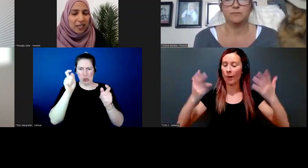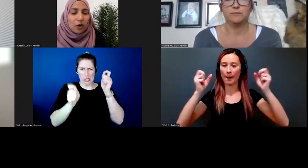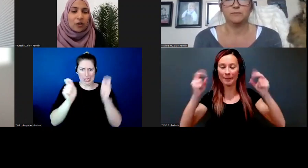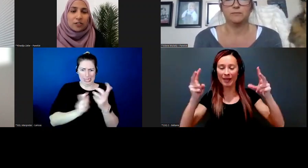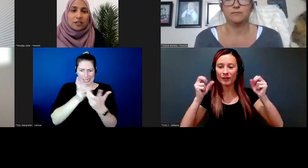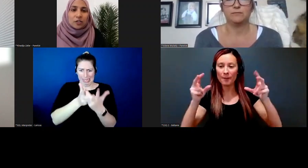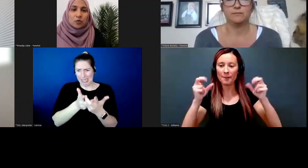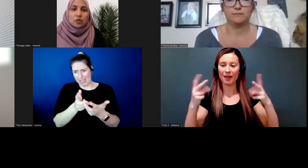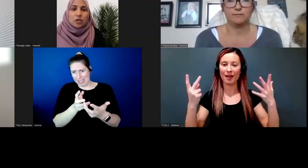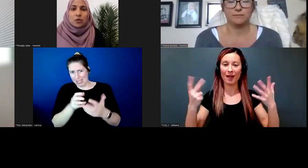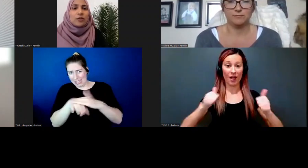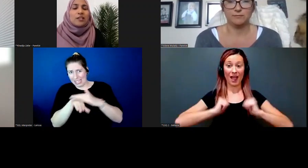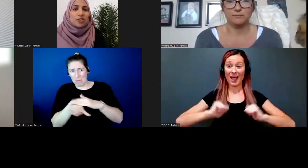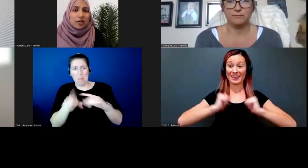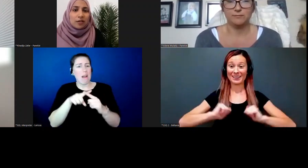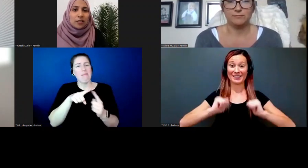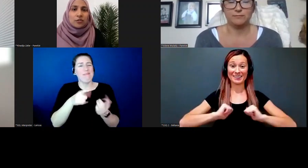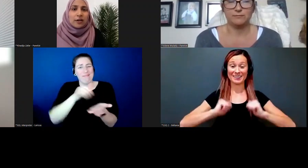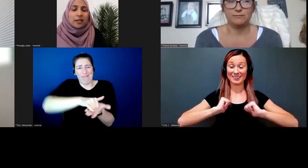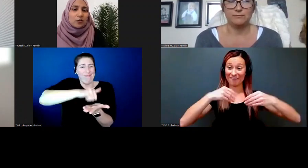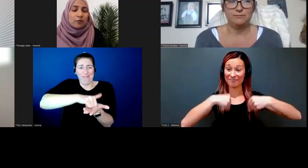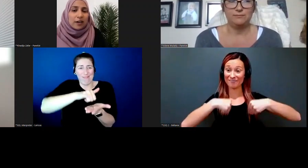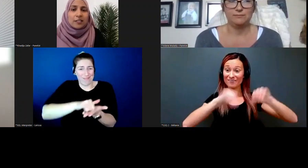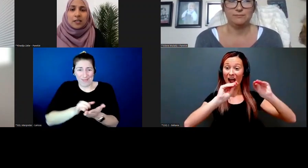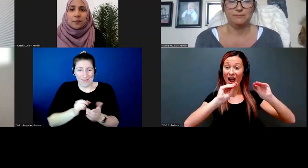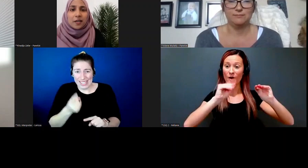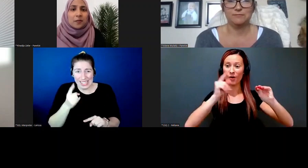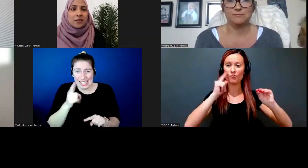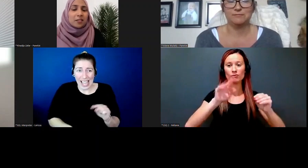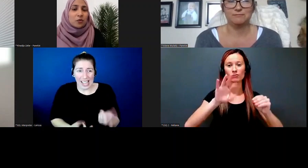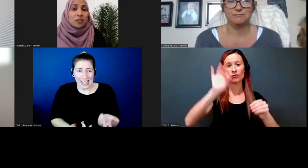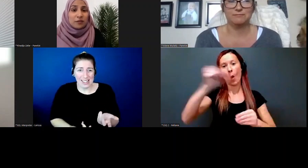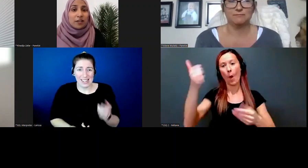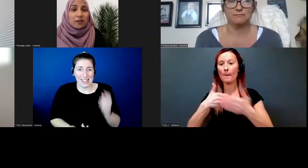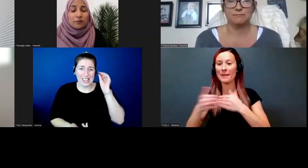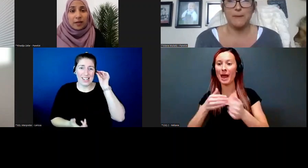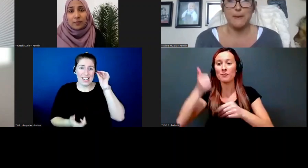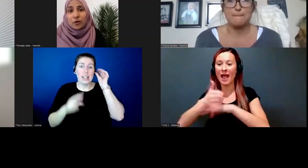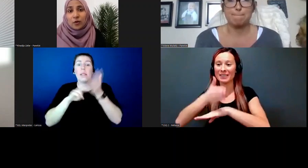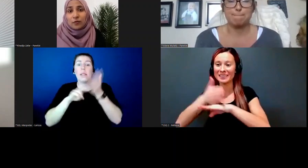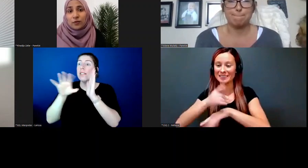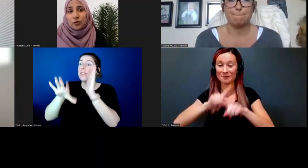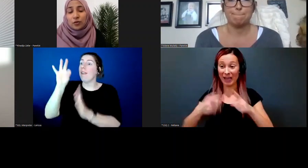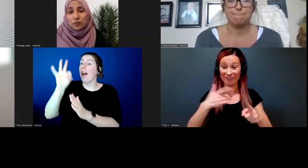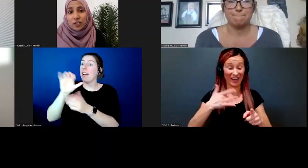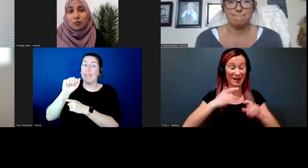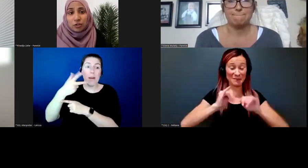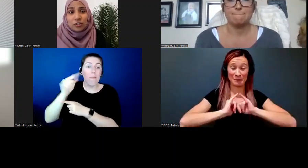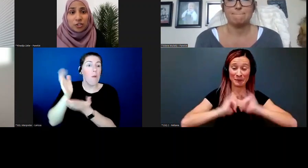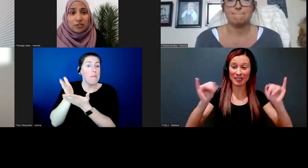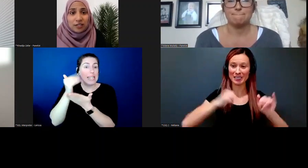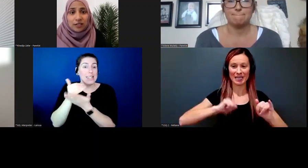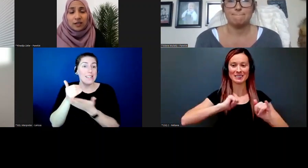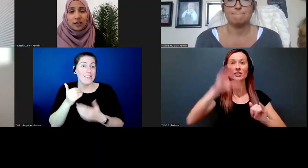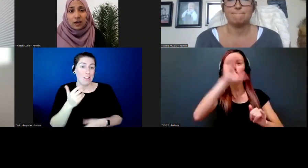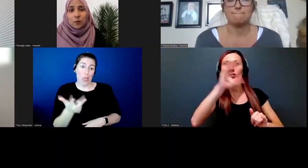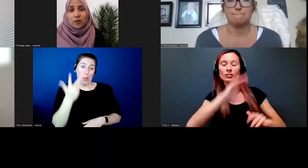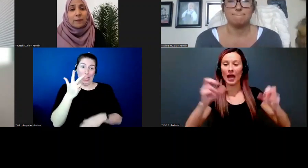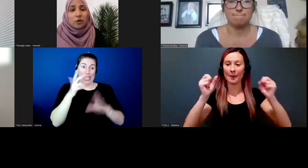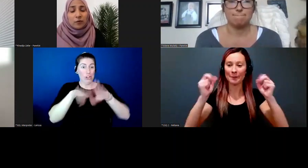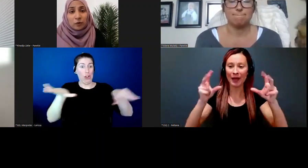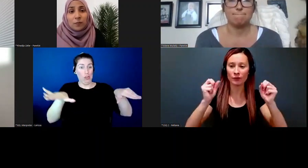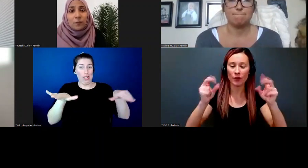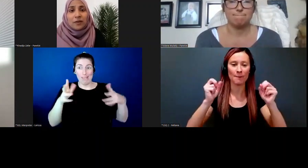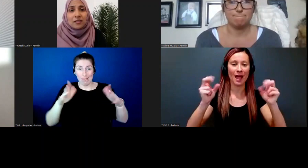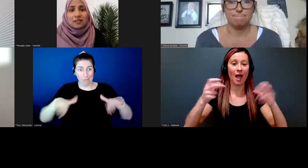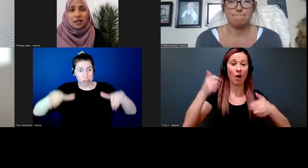just cannot. So you really struggle, and trying to find an apartment that you can fit a family of 3 growing children with the